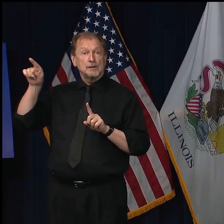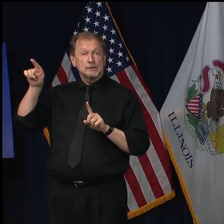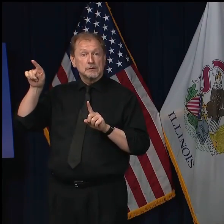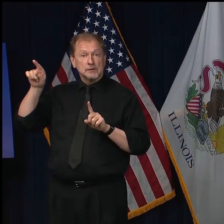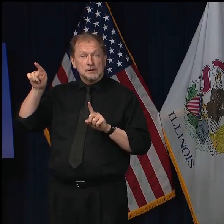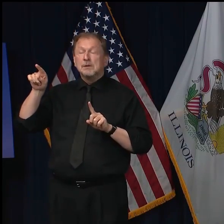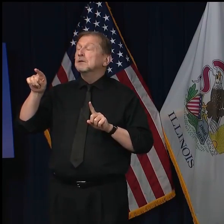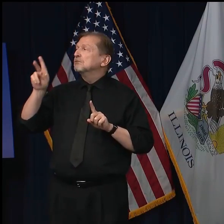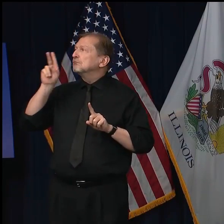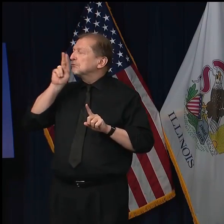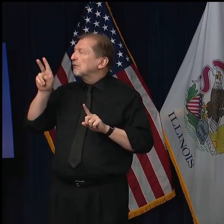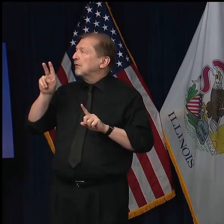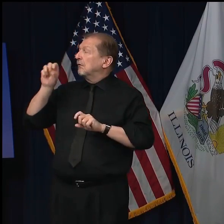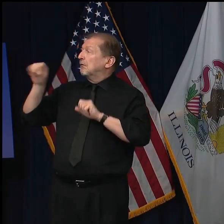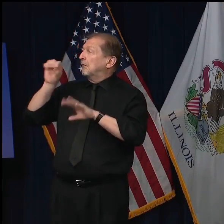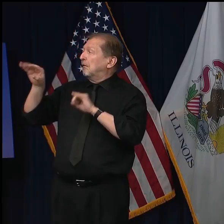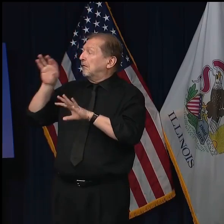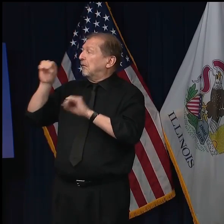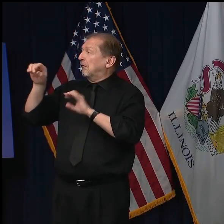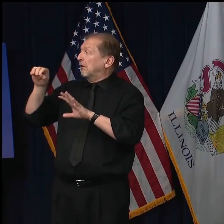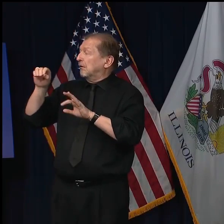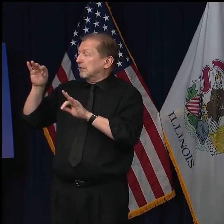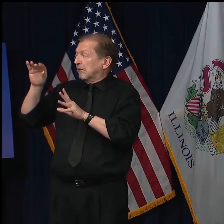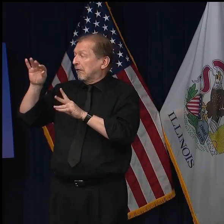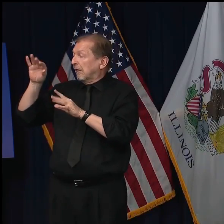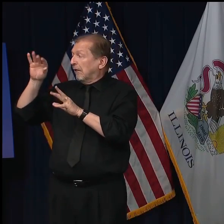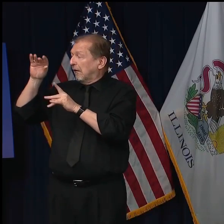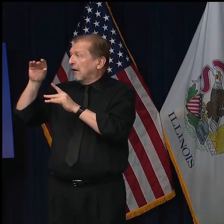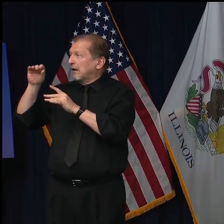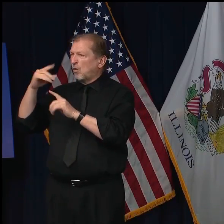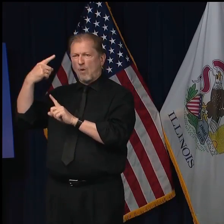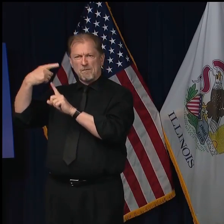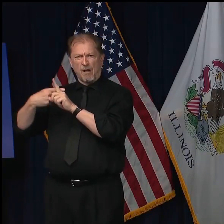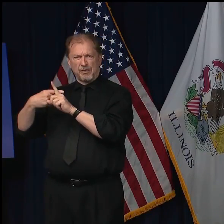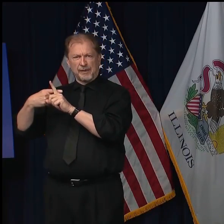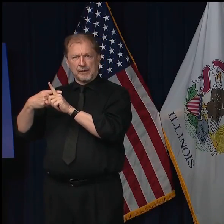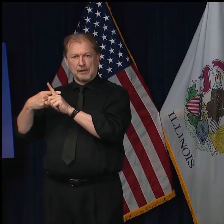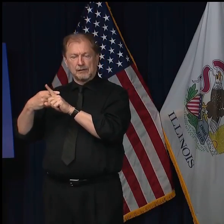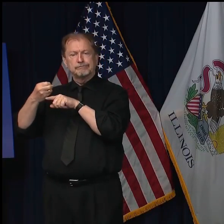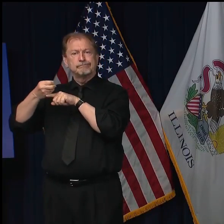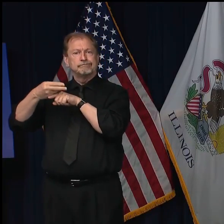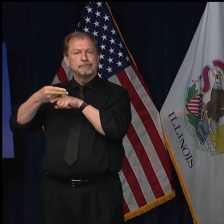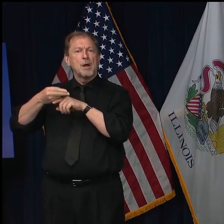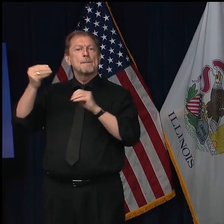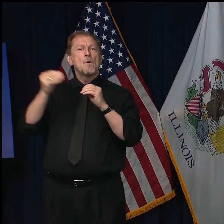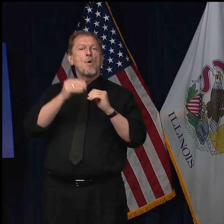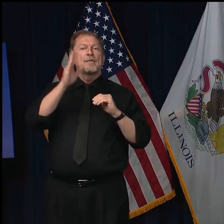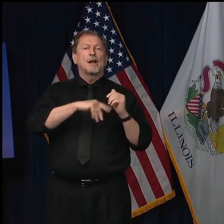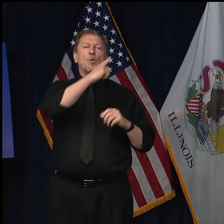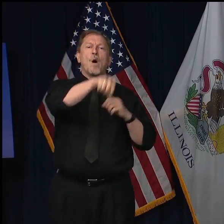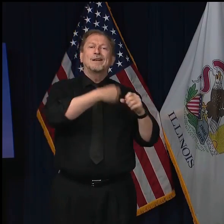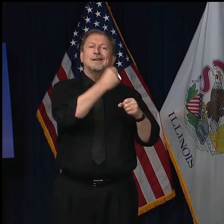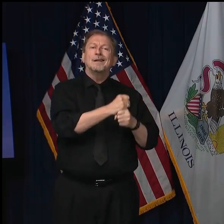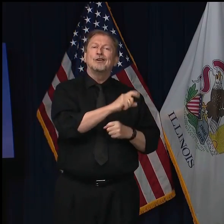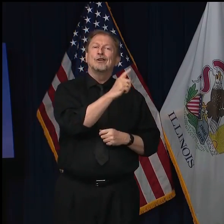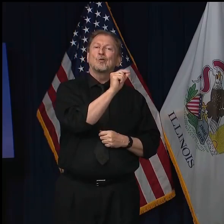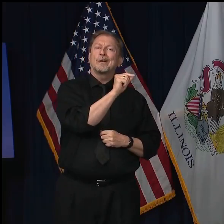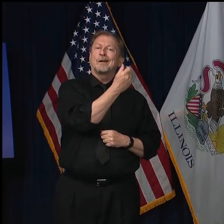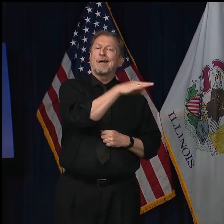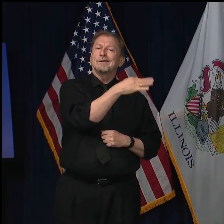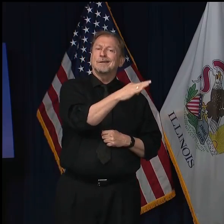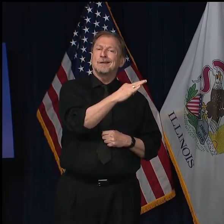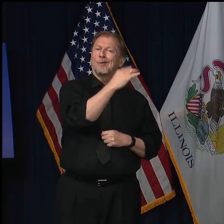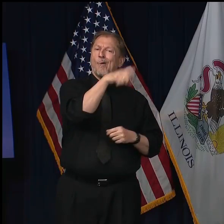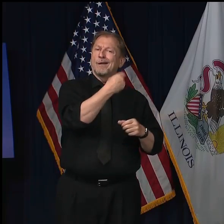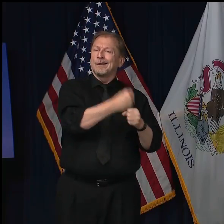saw more initial claims filed than in all 12 months of 2019 combined.